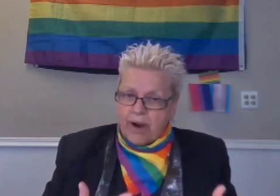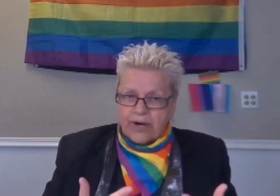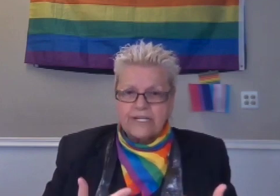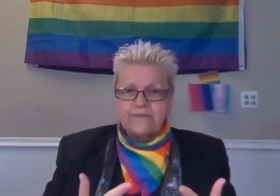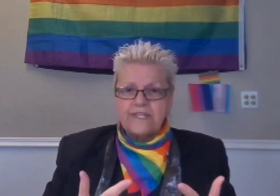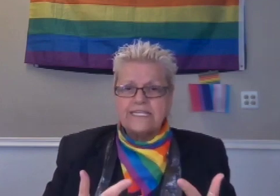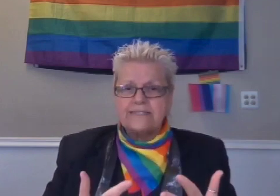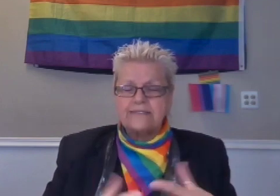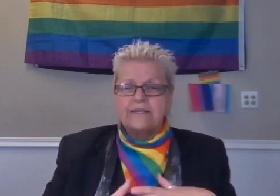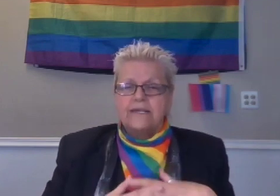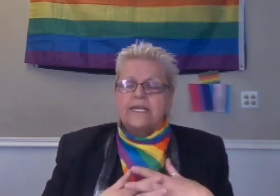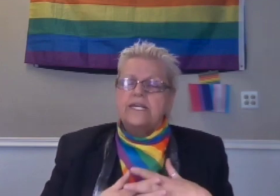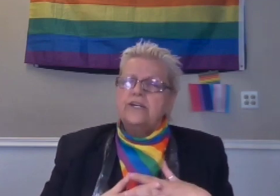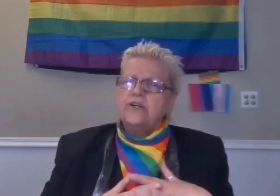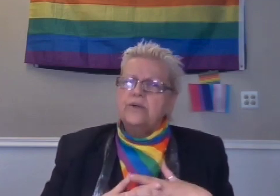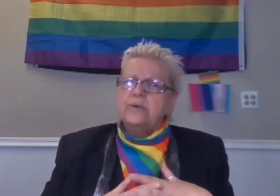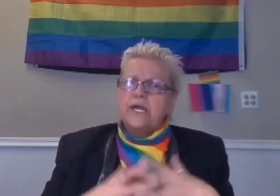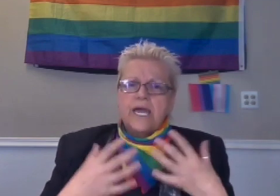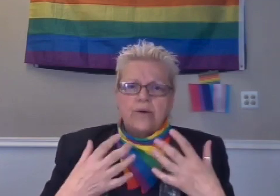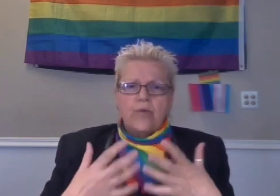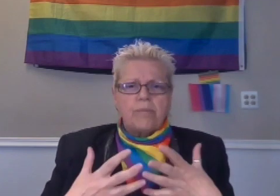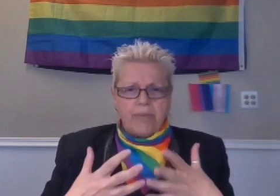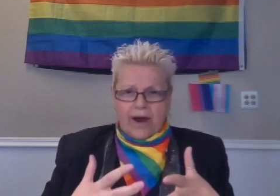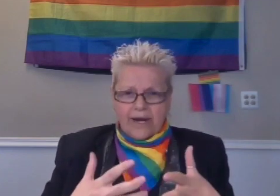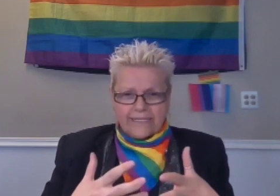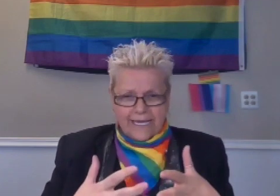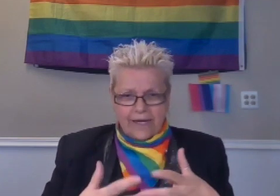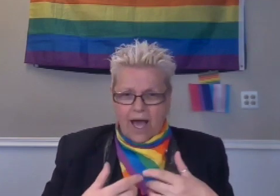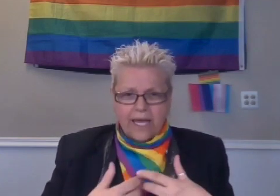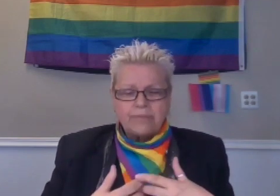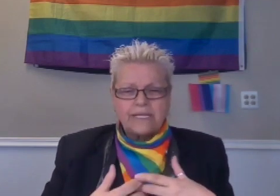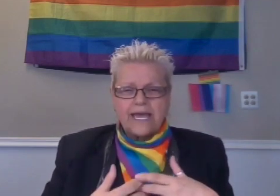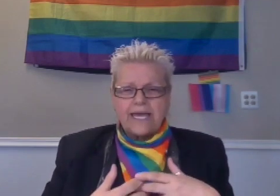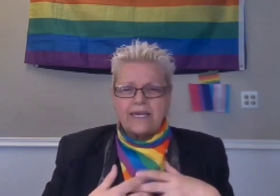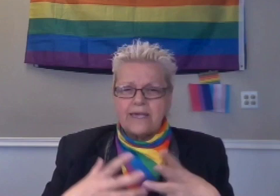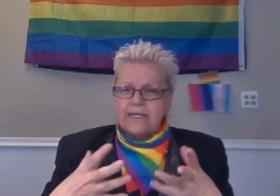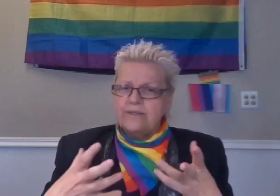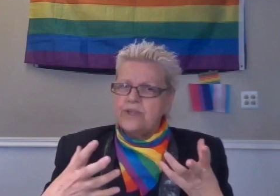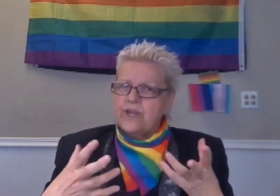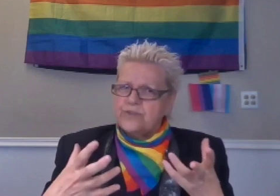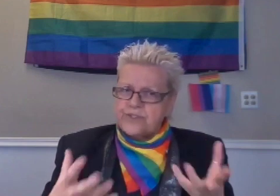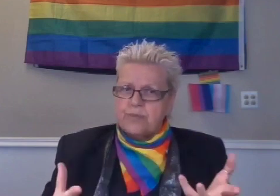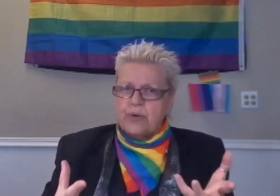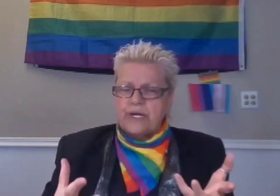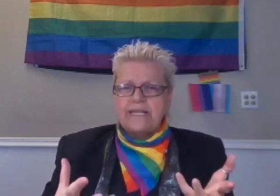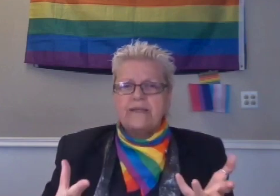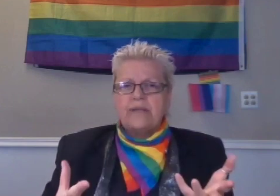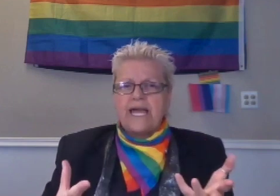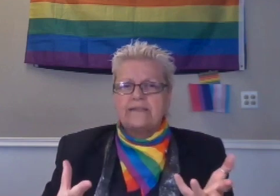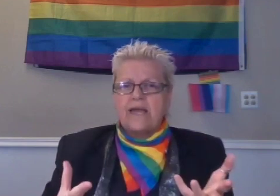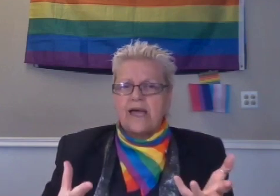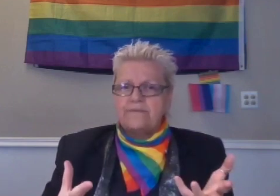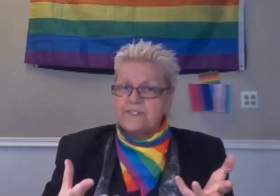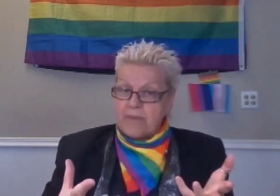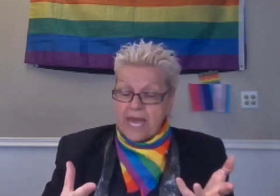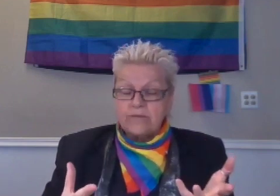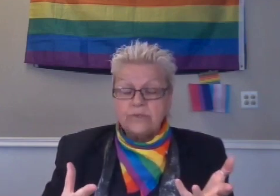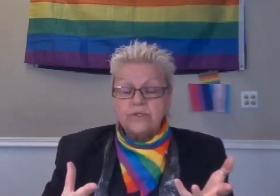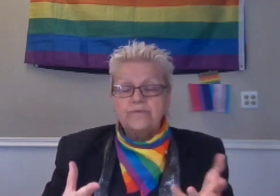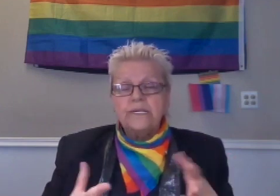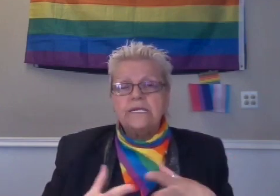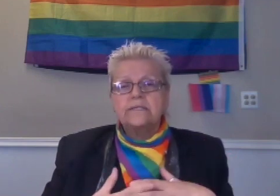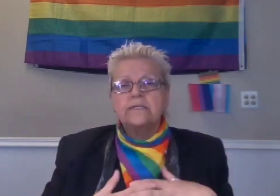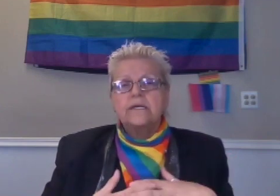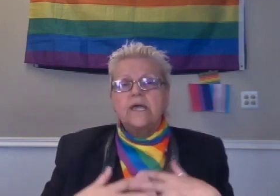can be part of this. You know, what part can I play in supporting the Black Lives